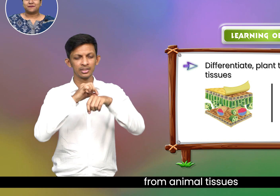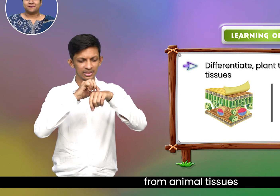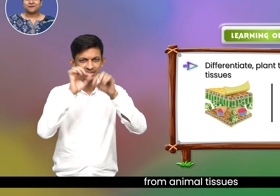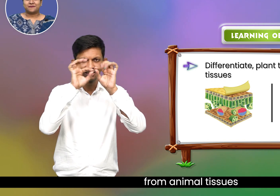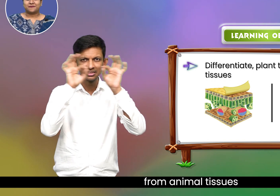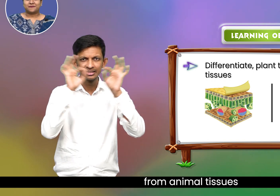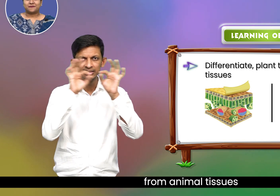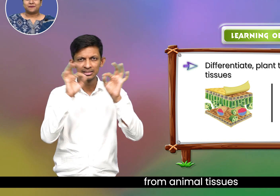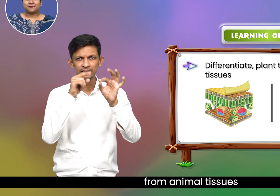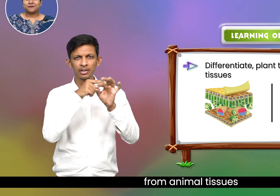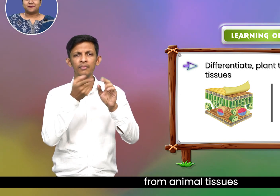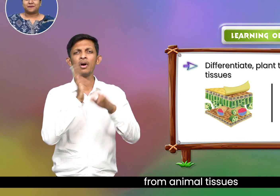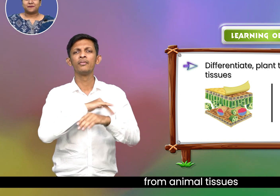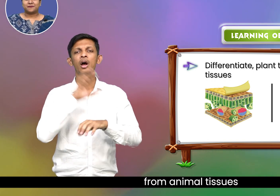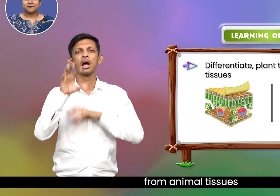tissues.